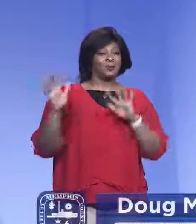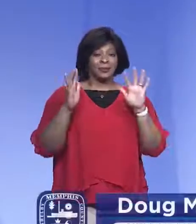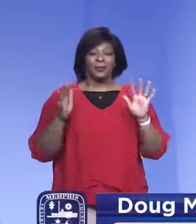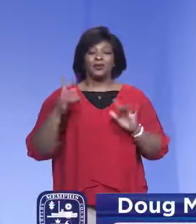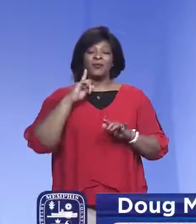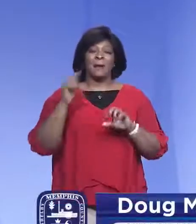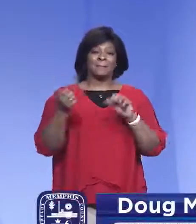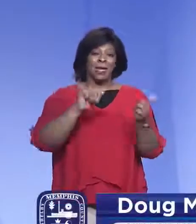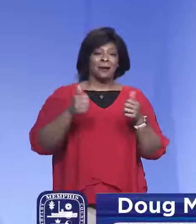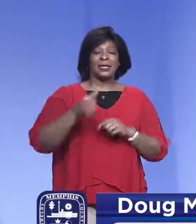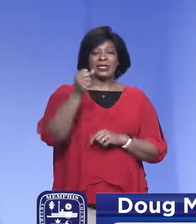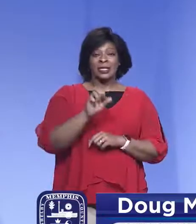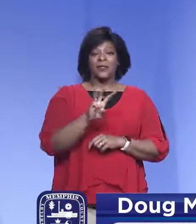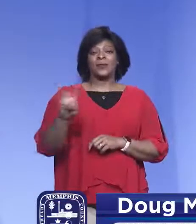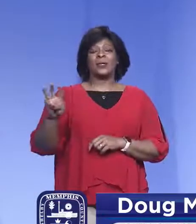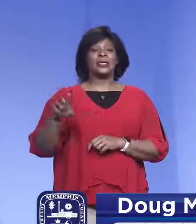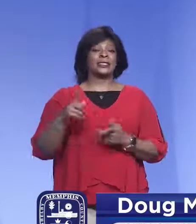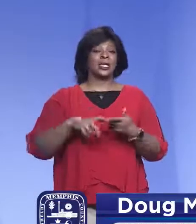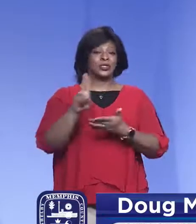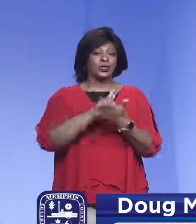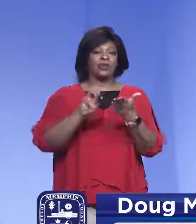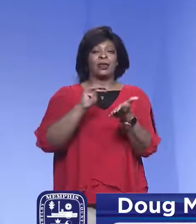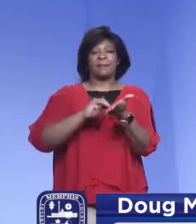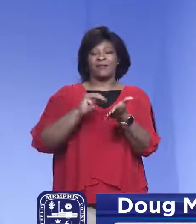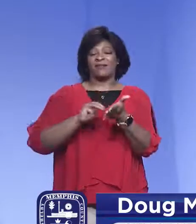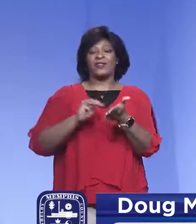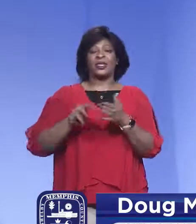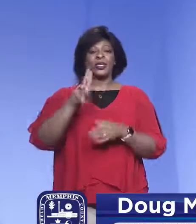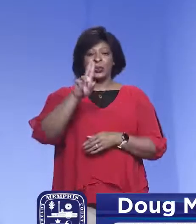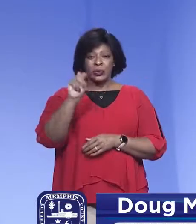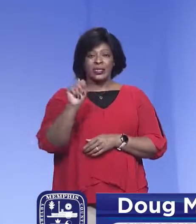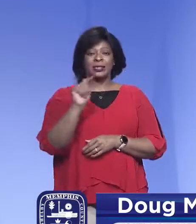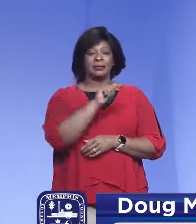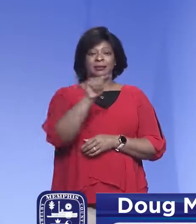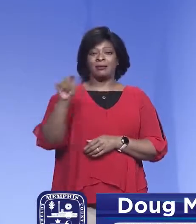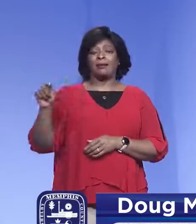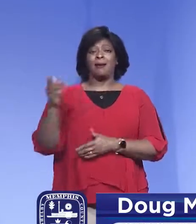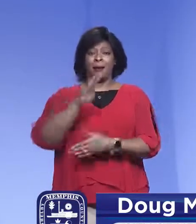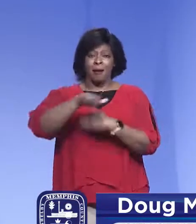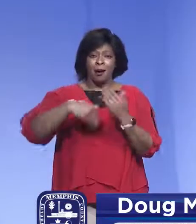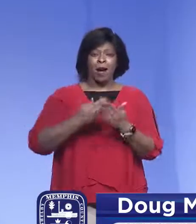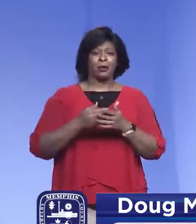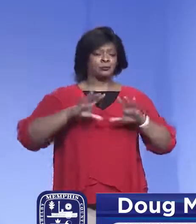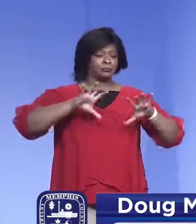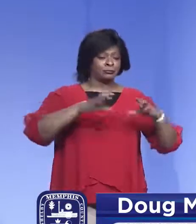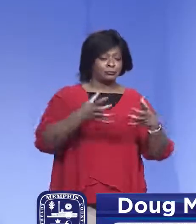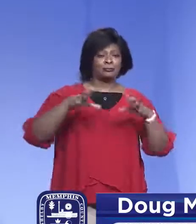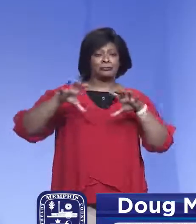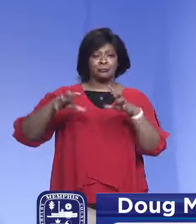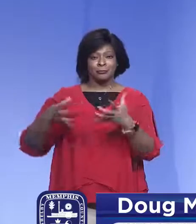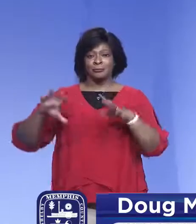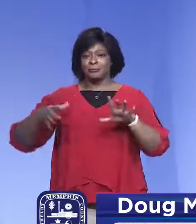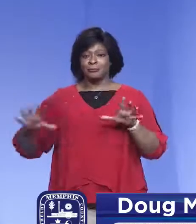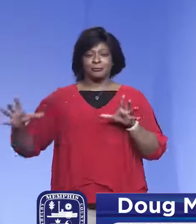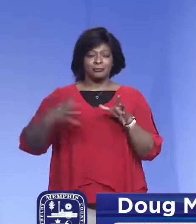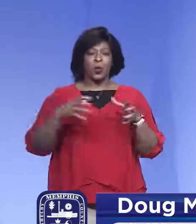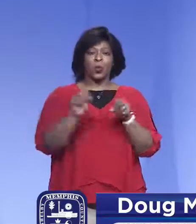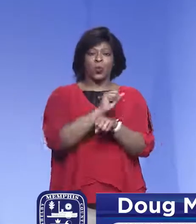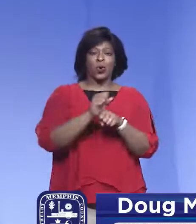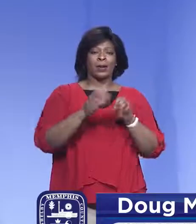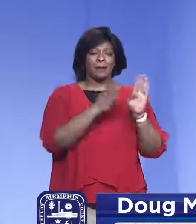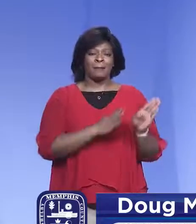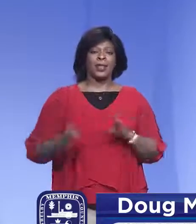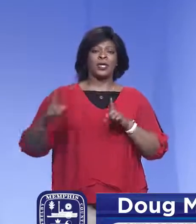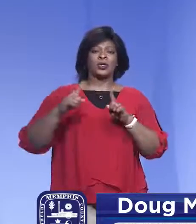Baptist, Southwest, University of Memphis, and UT, all of whom are coming together, and they're working on a plan